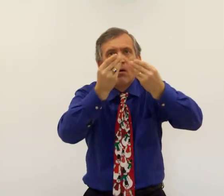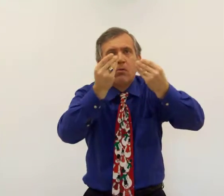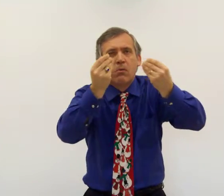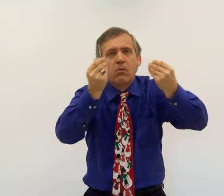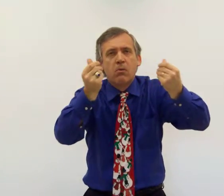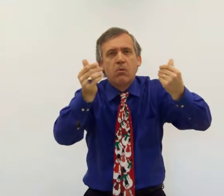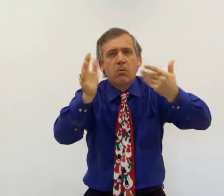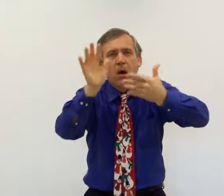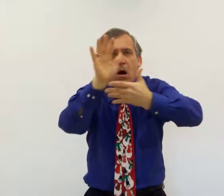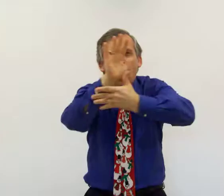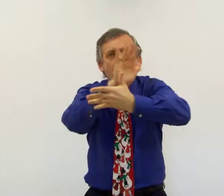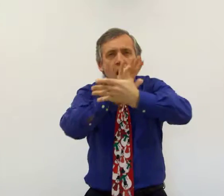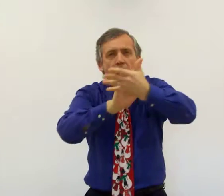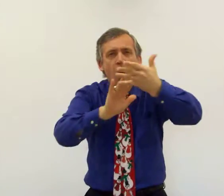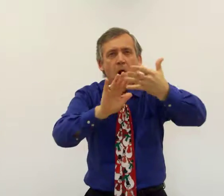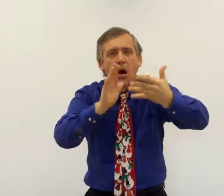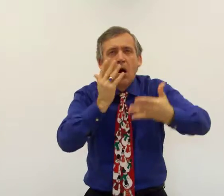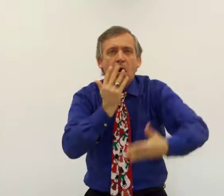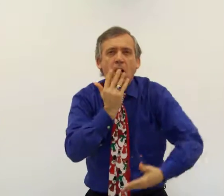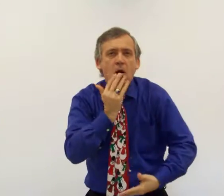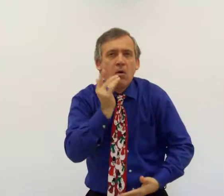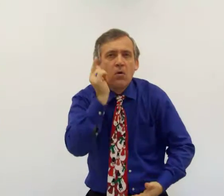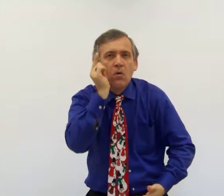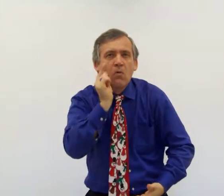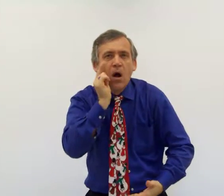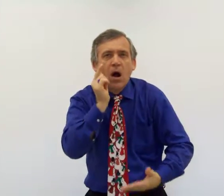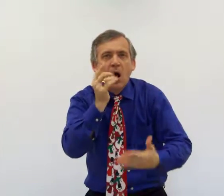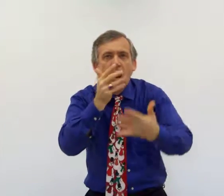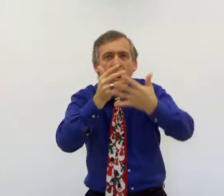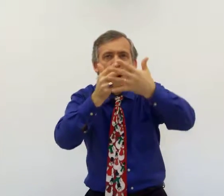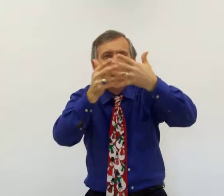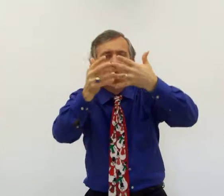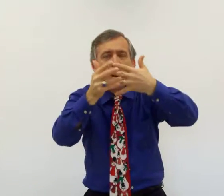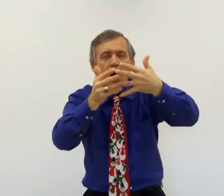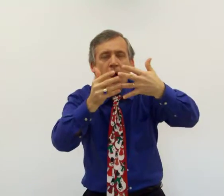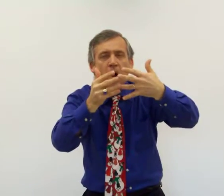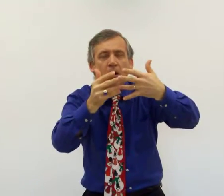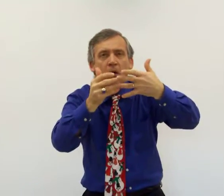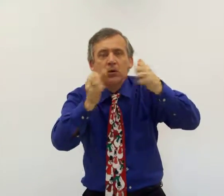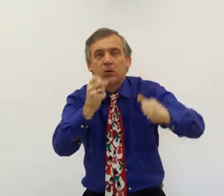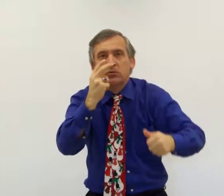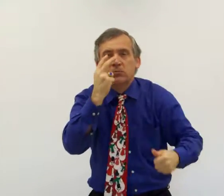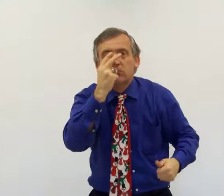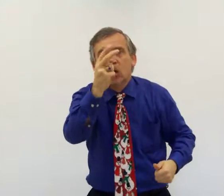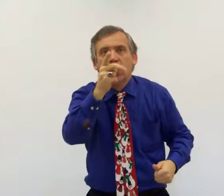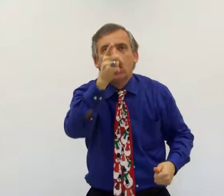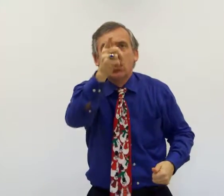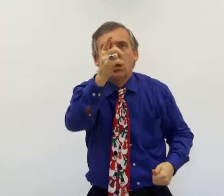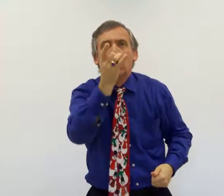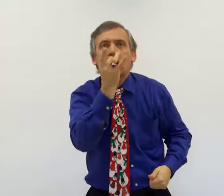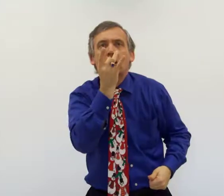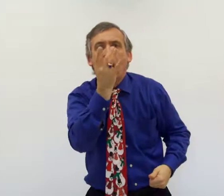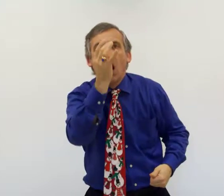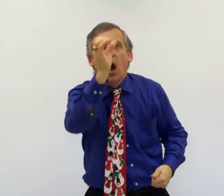Up ahead, a speck of light showed clearly the entrance to the